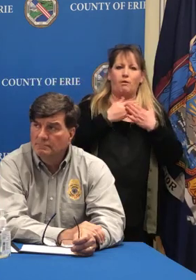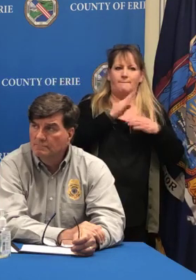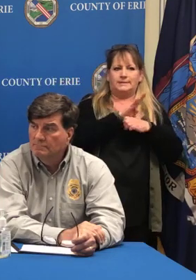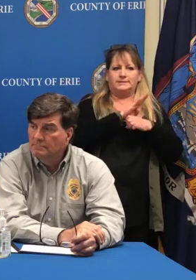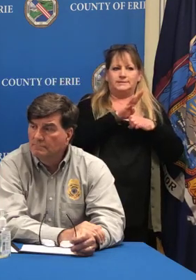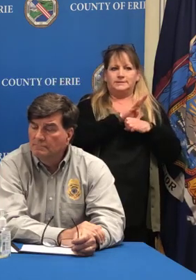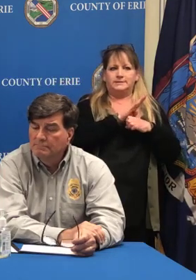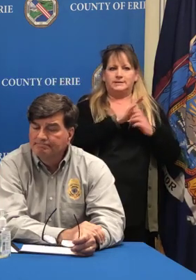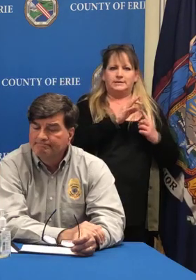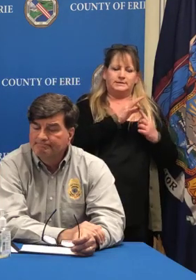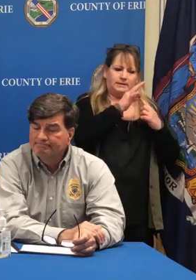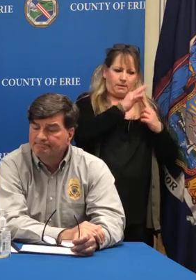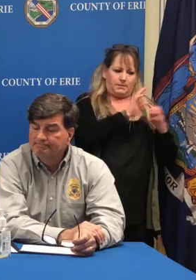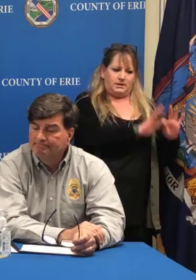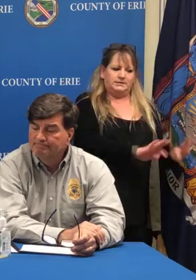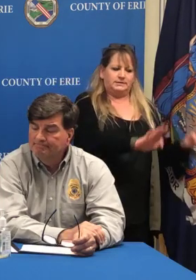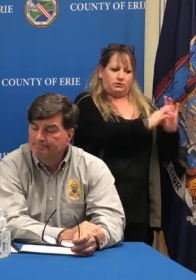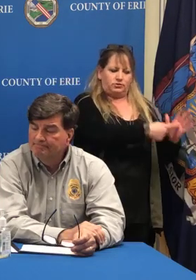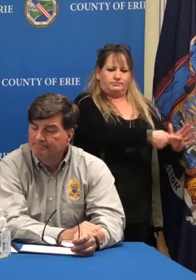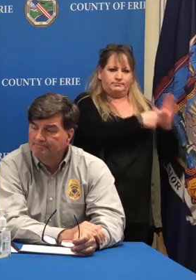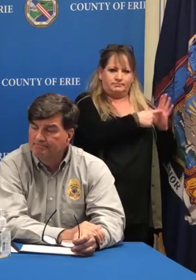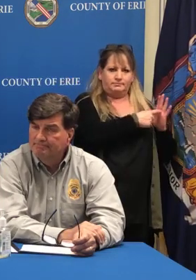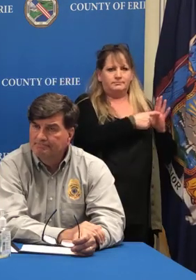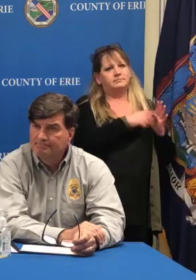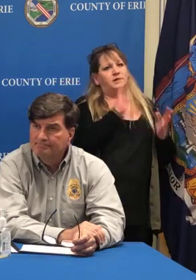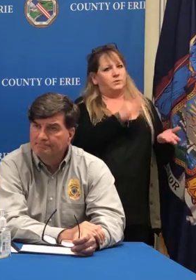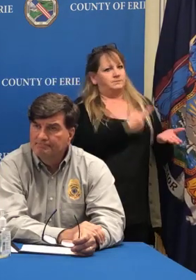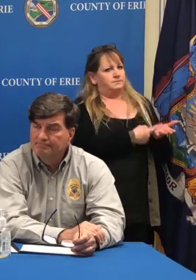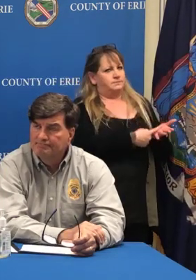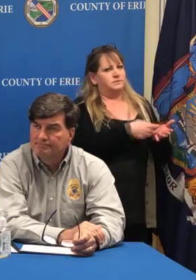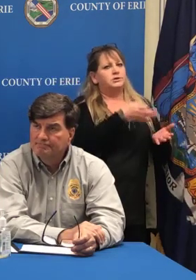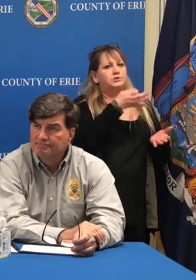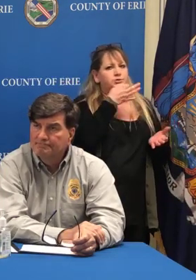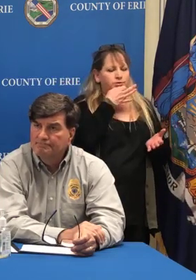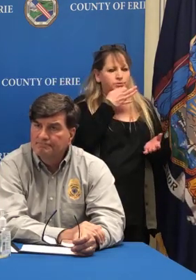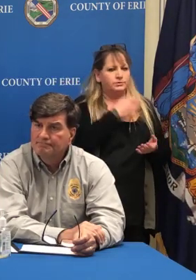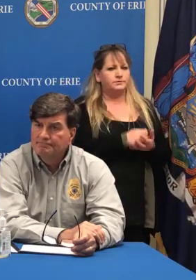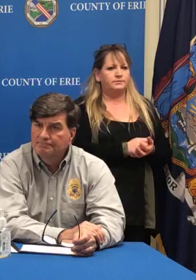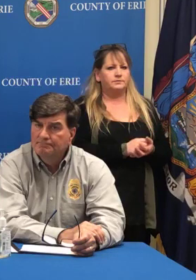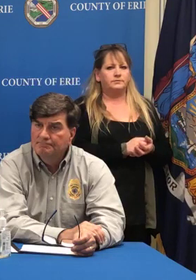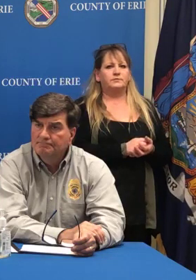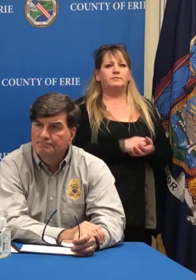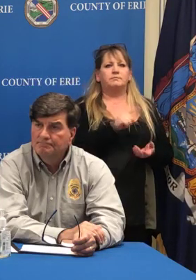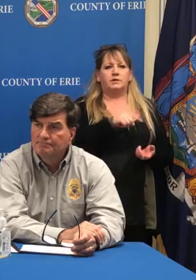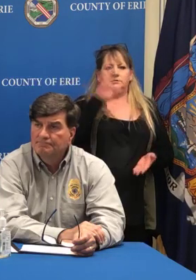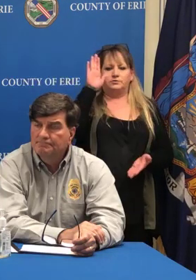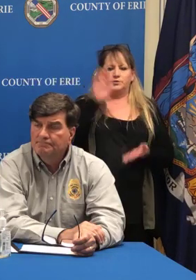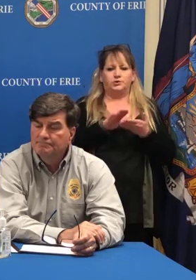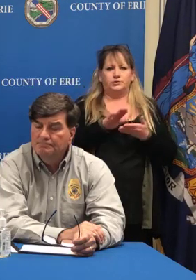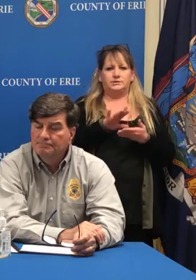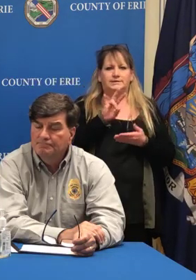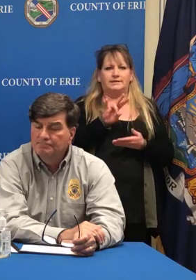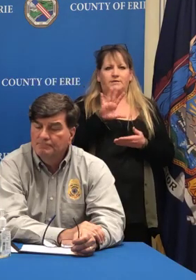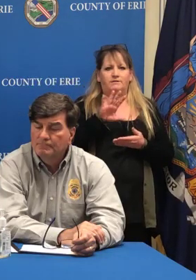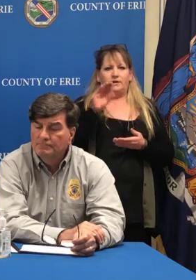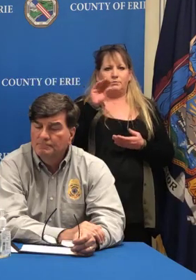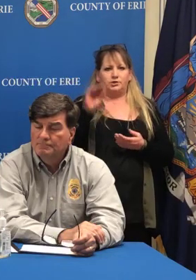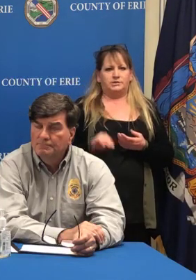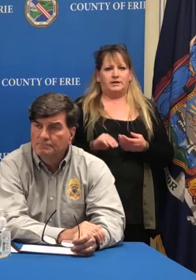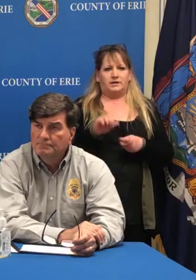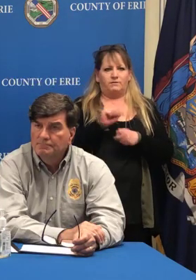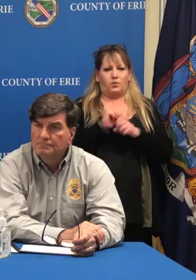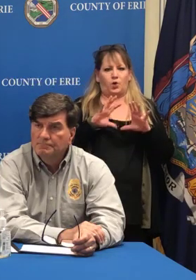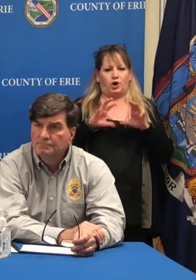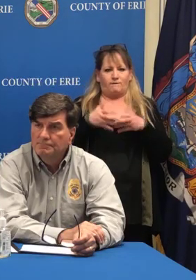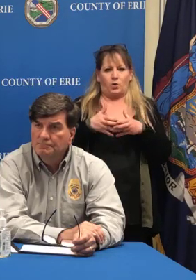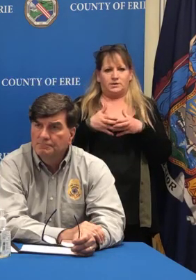businesses, except those that are essential, which I'll talk about in a moment, have to go down to 75% of their workforce in